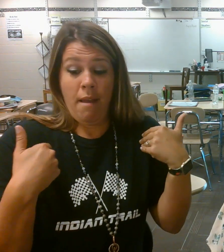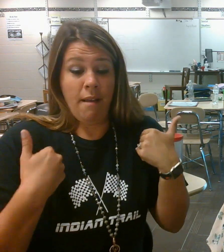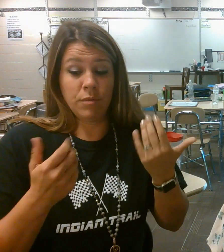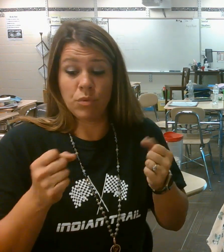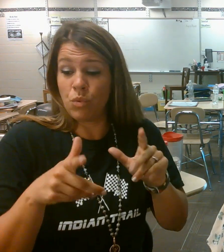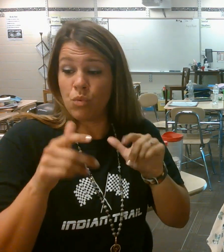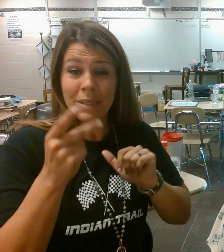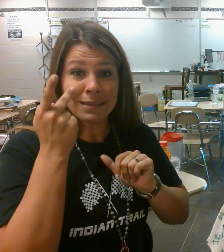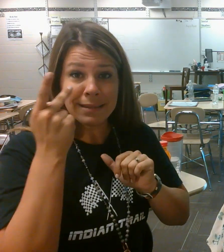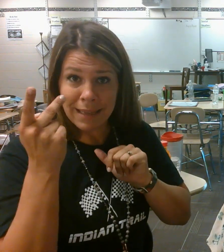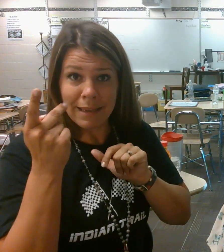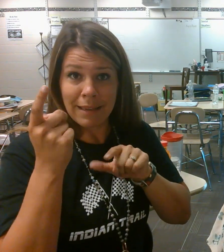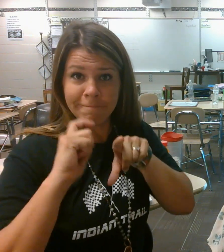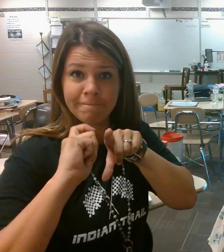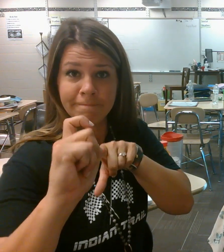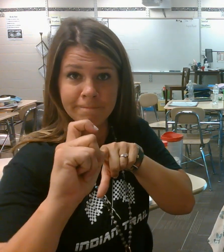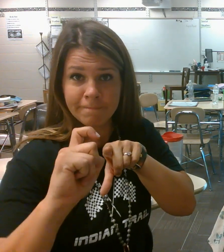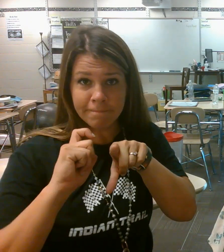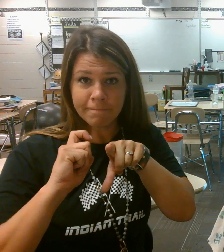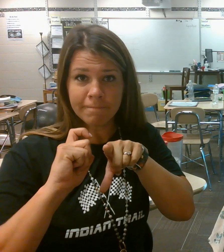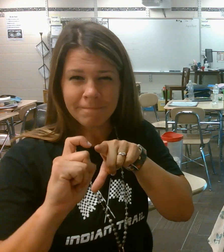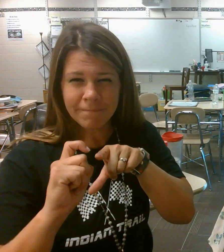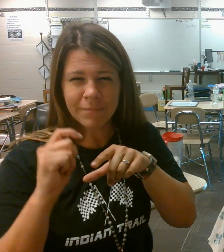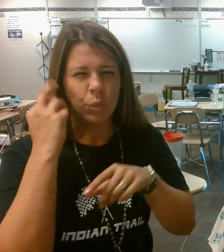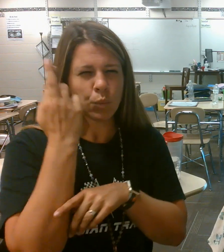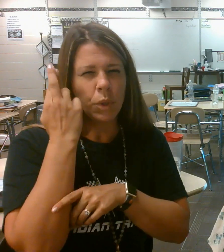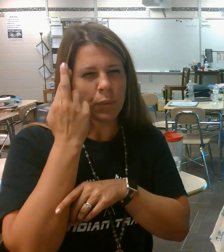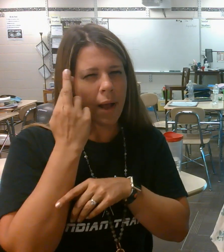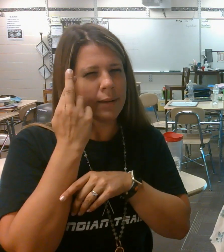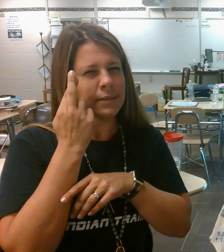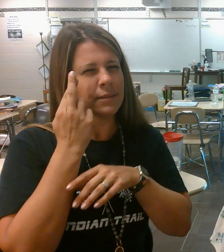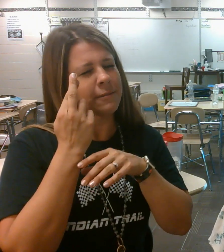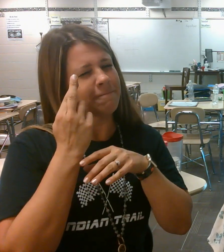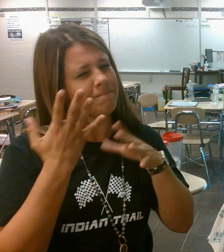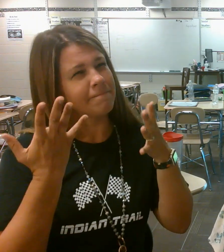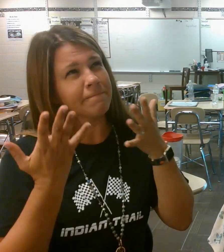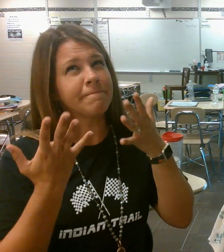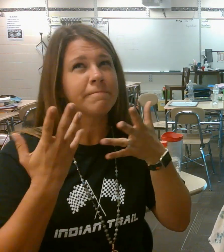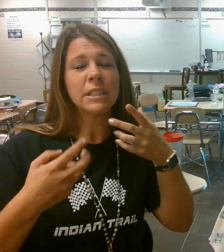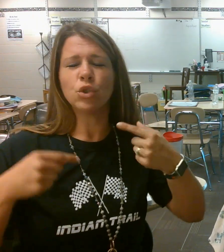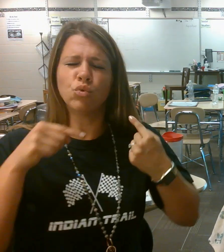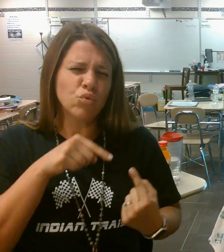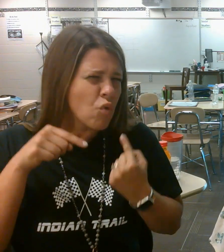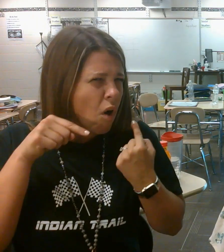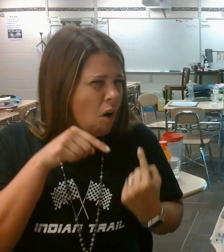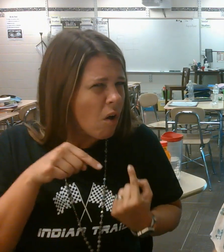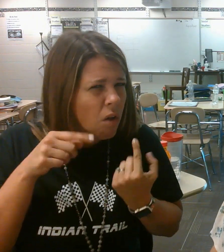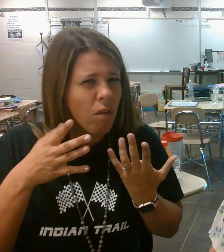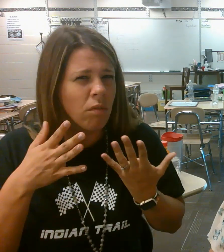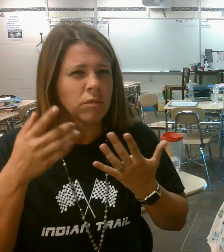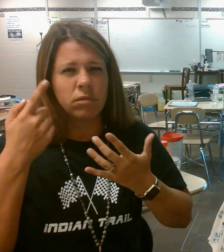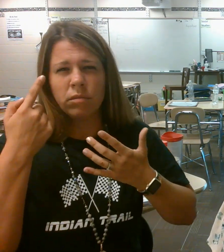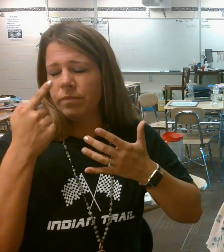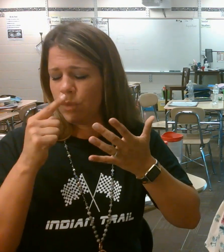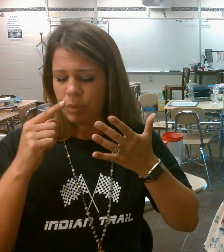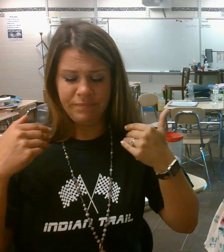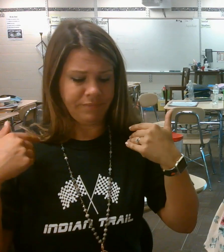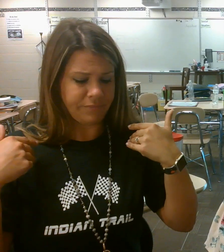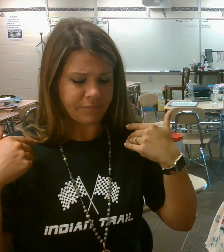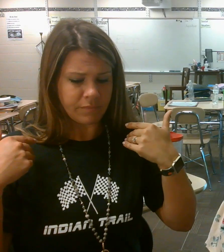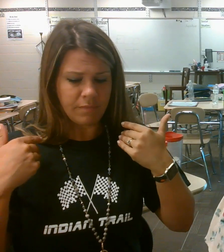that one of the biggest issues is keeping up with papers and organization. That's a life skill. So to help with that, we said only use